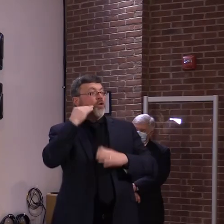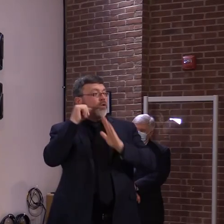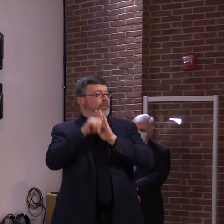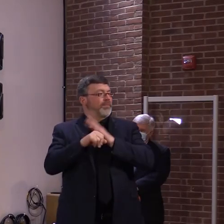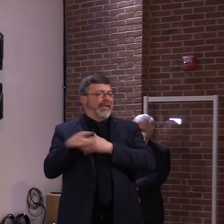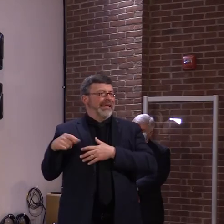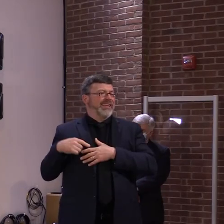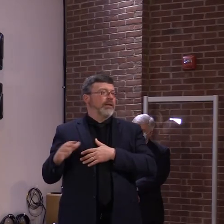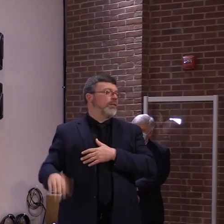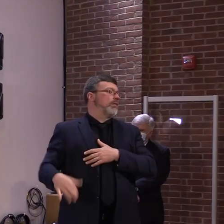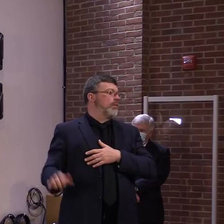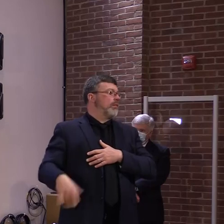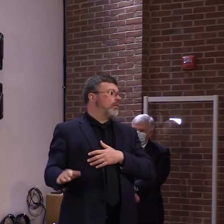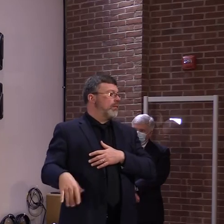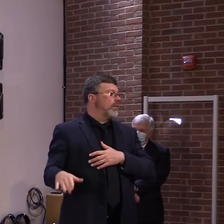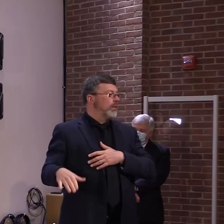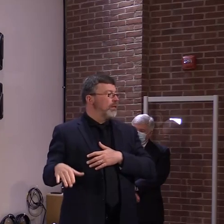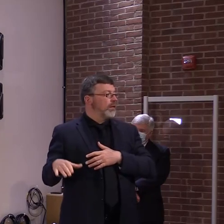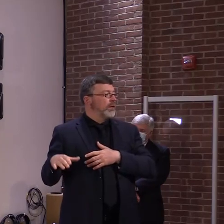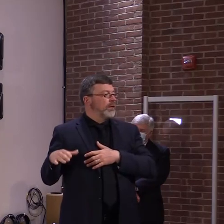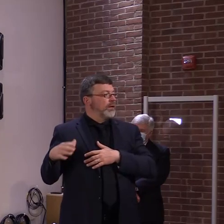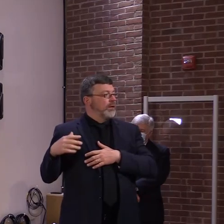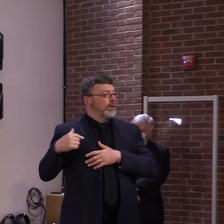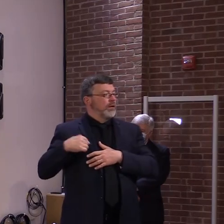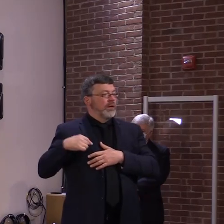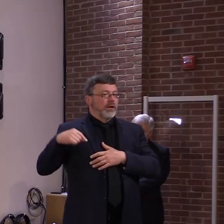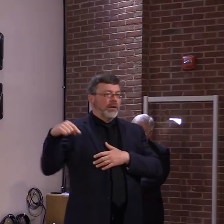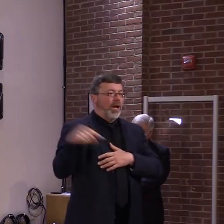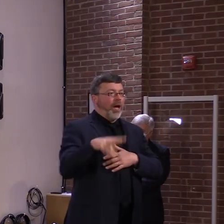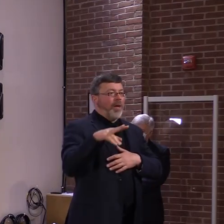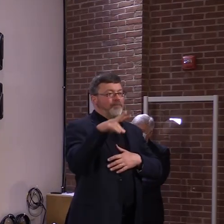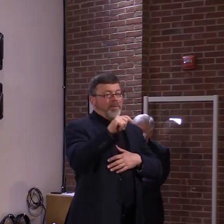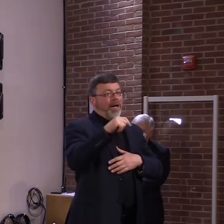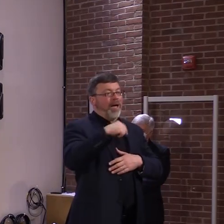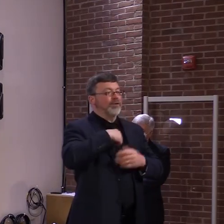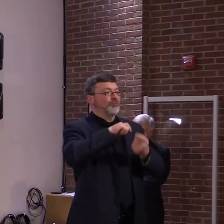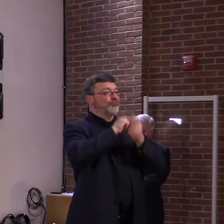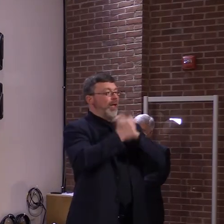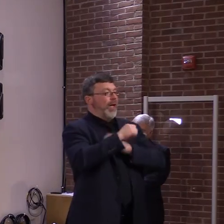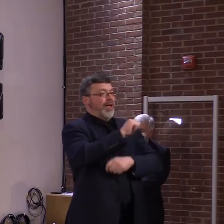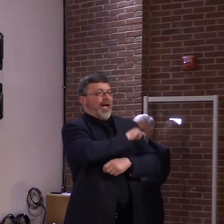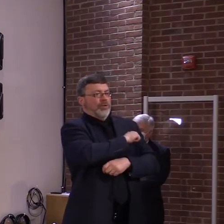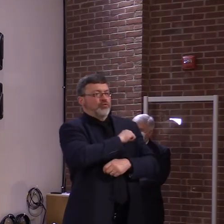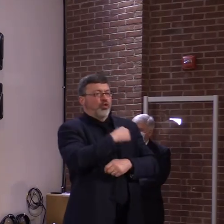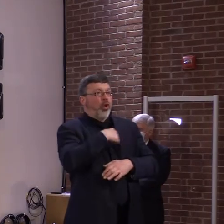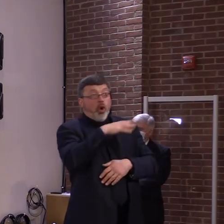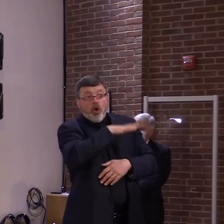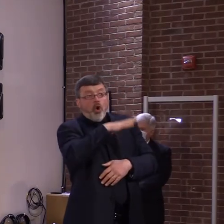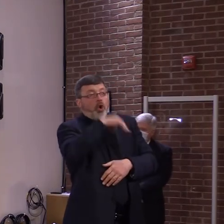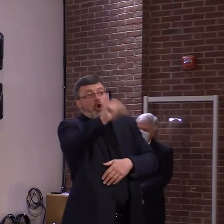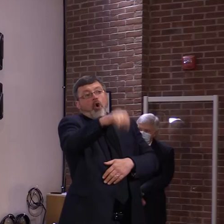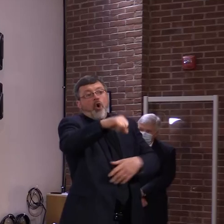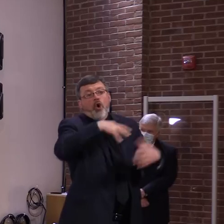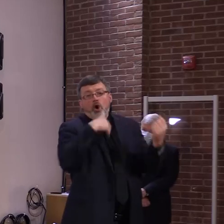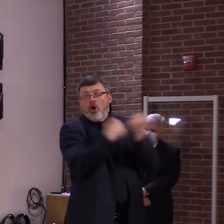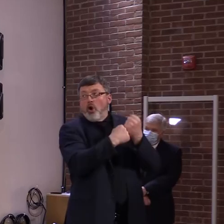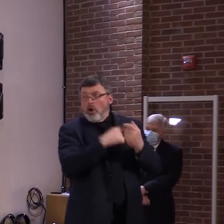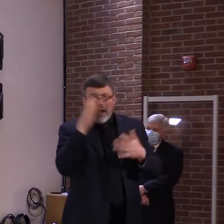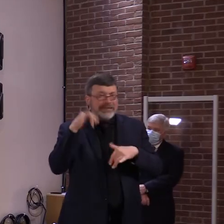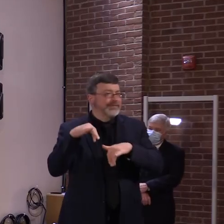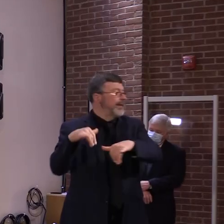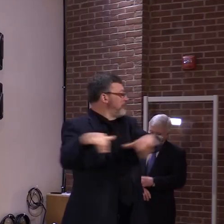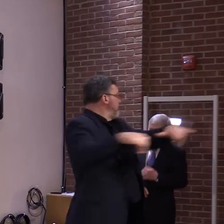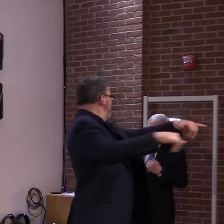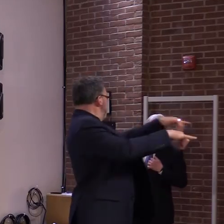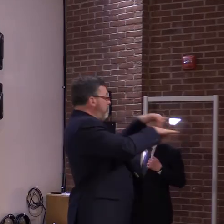because we happen to have, let's say, a rest area on Route 89 that has people